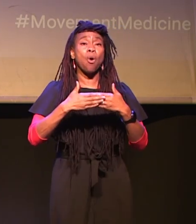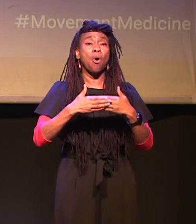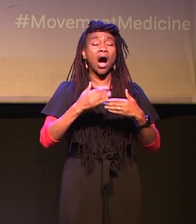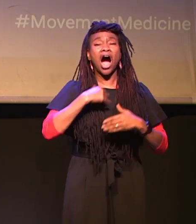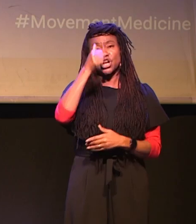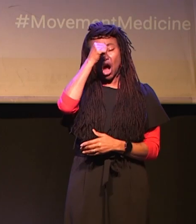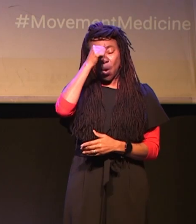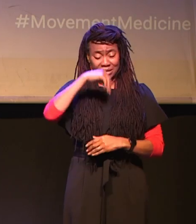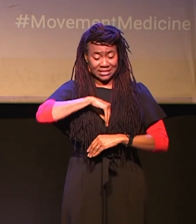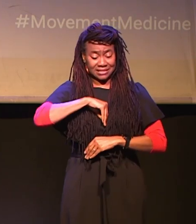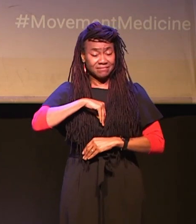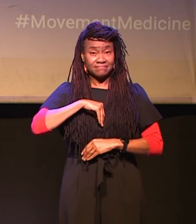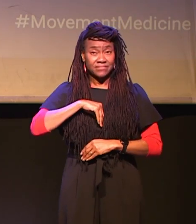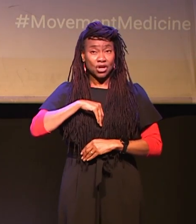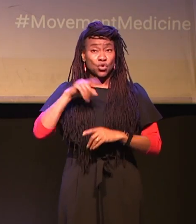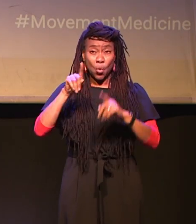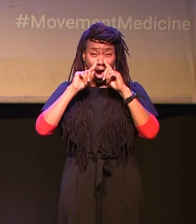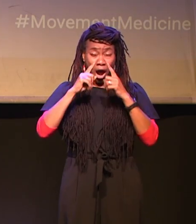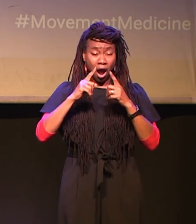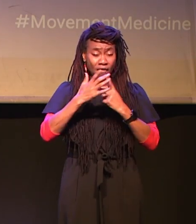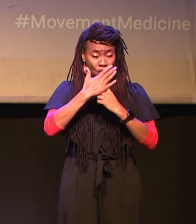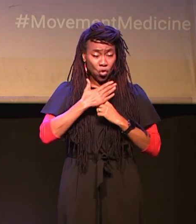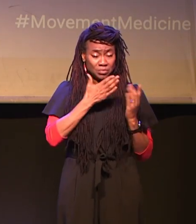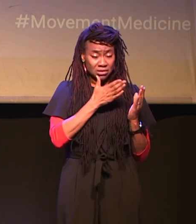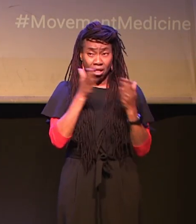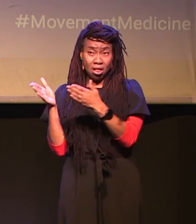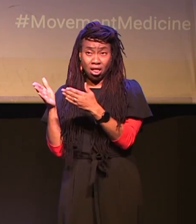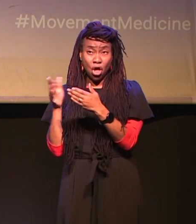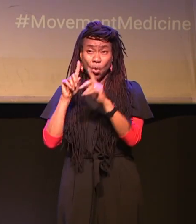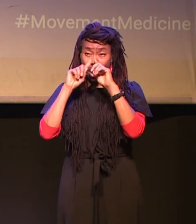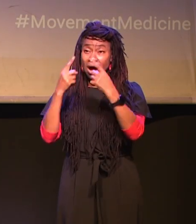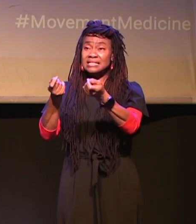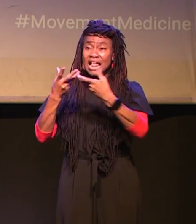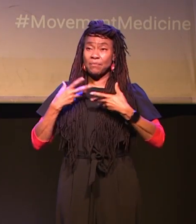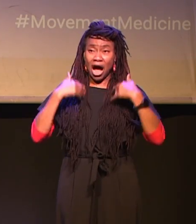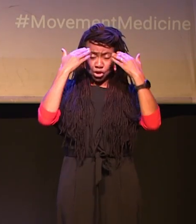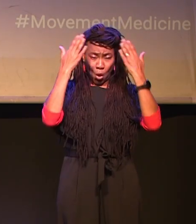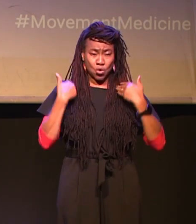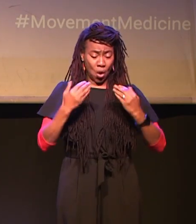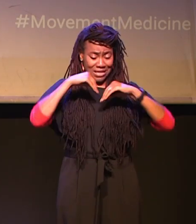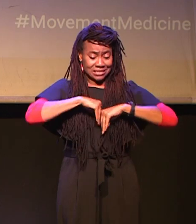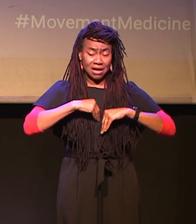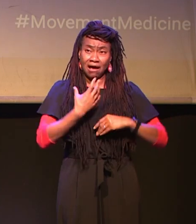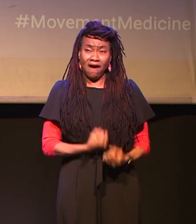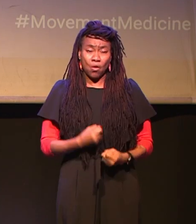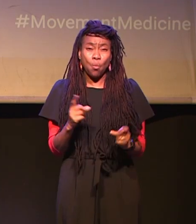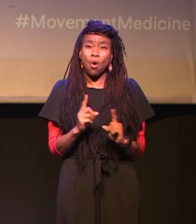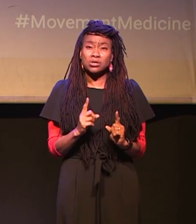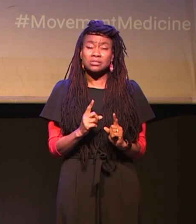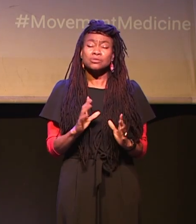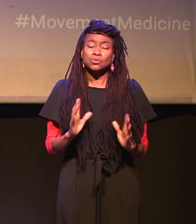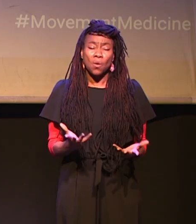And you can't turn me away from it. You can't tell me I don't know it. So that kind